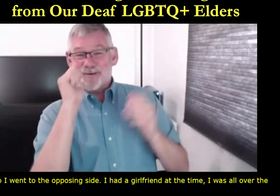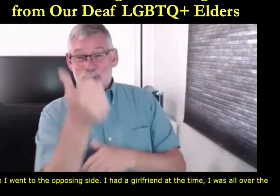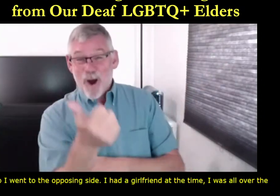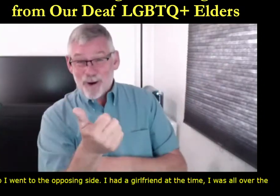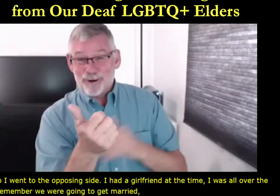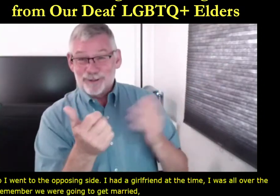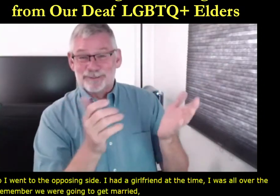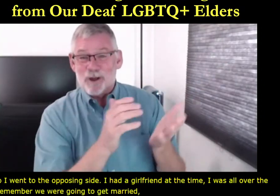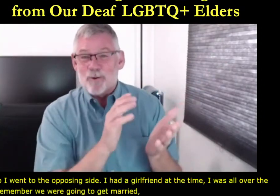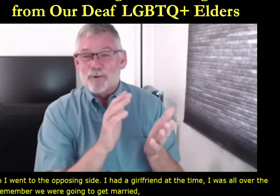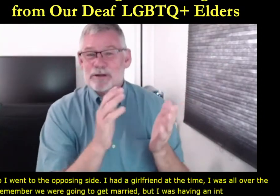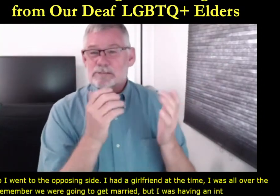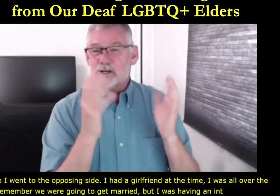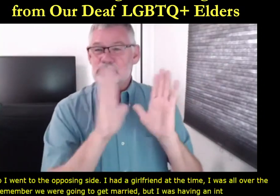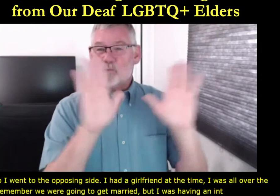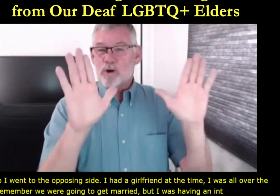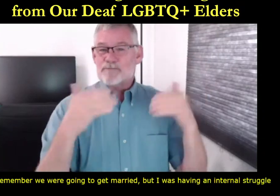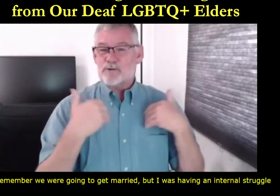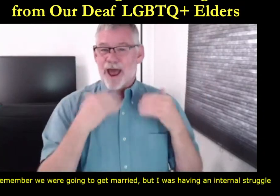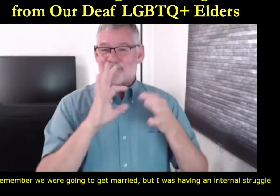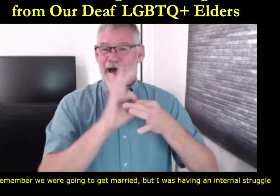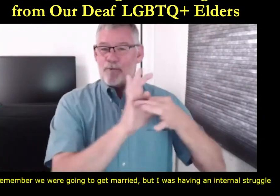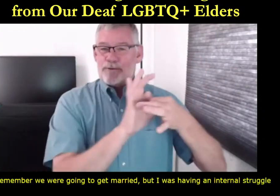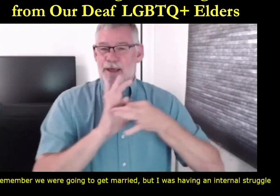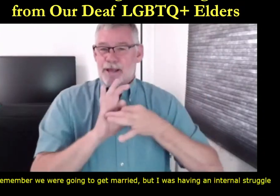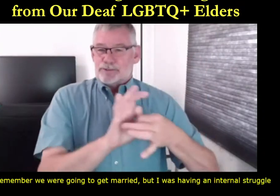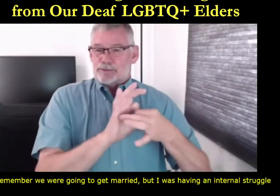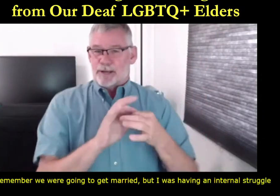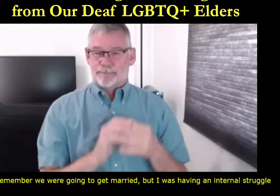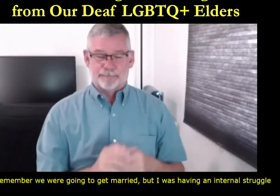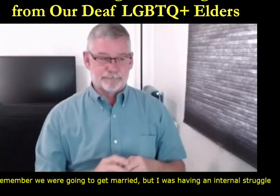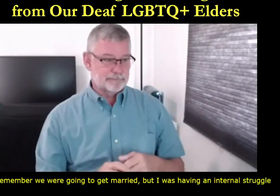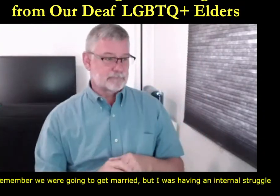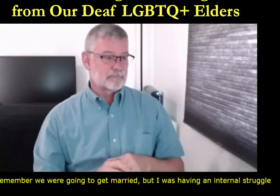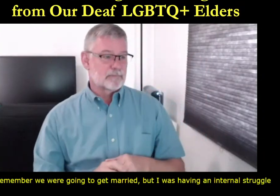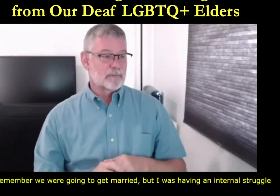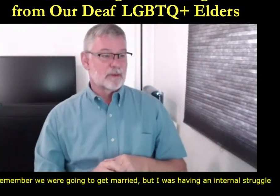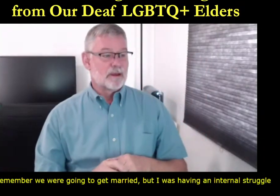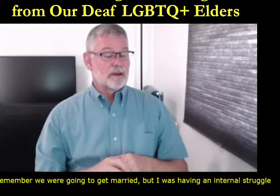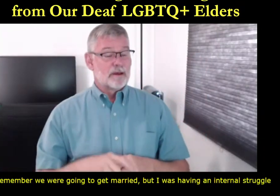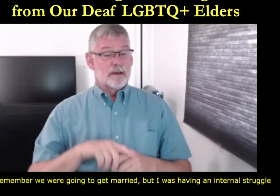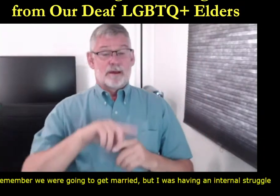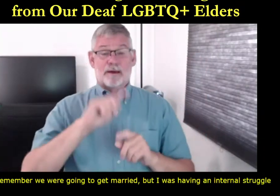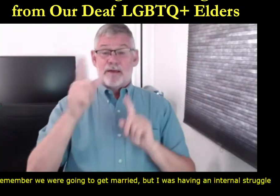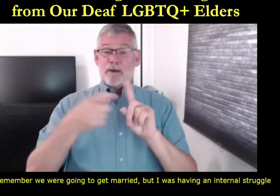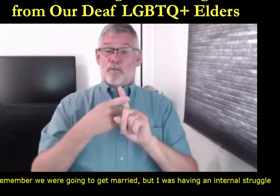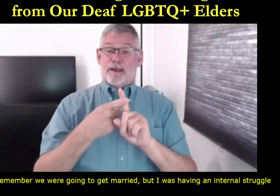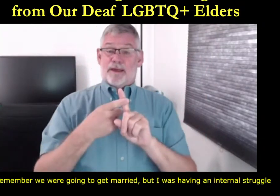i'll be talking with her um we have a wonderful relationship to this day